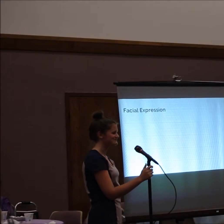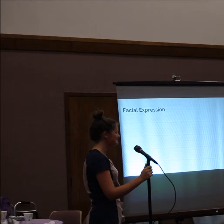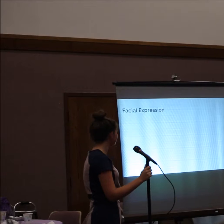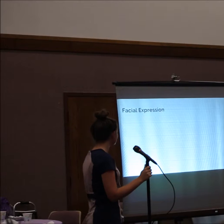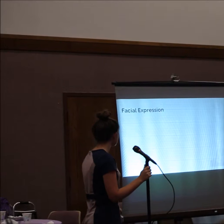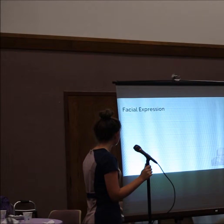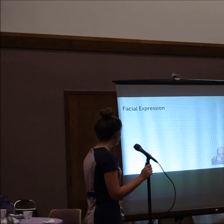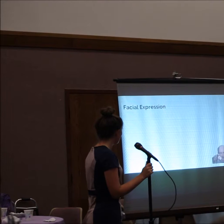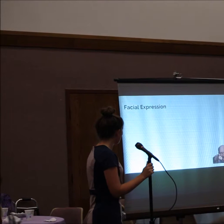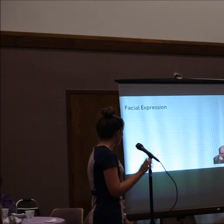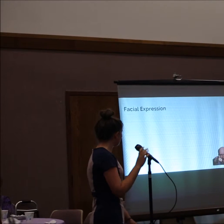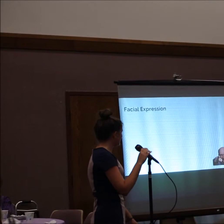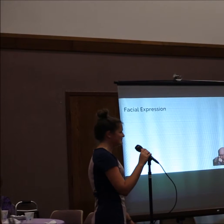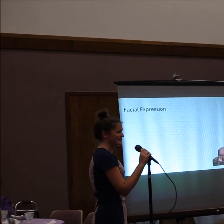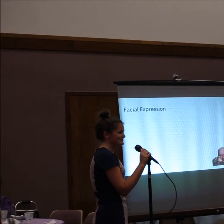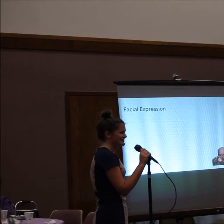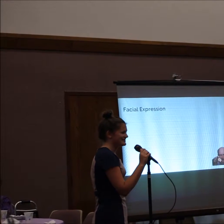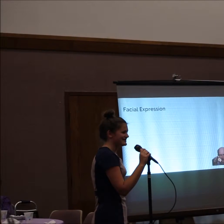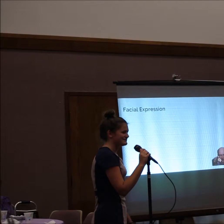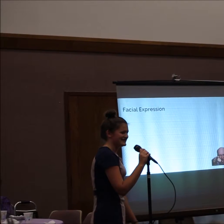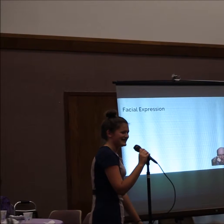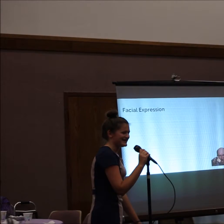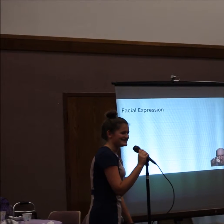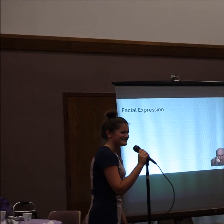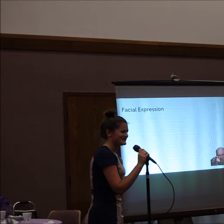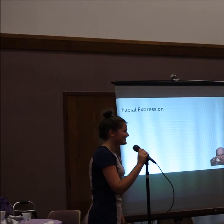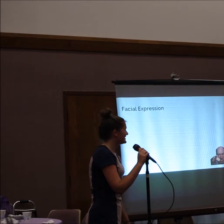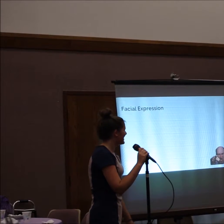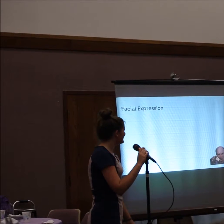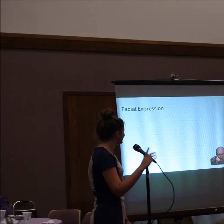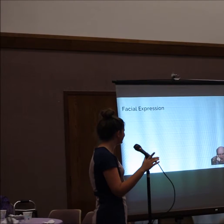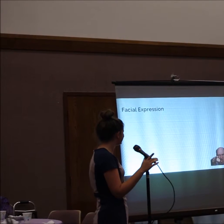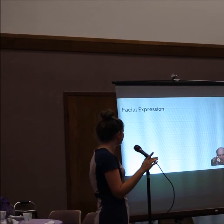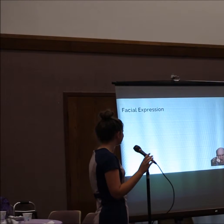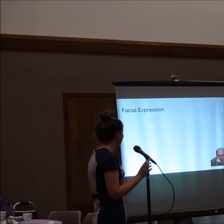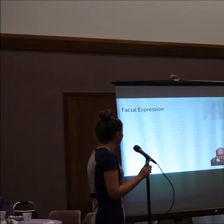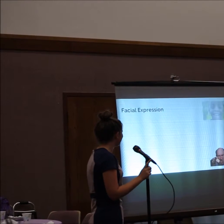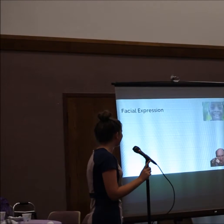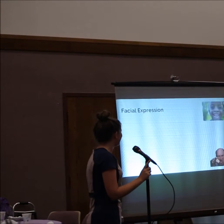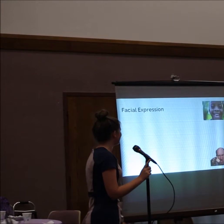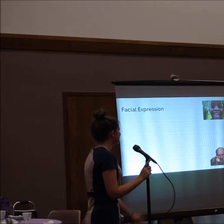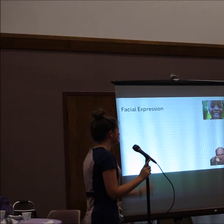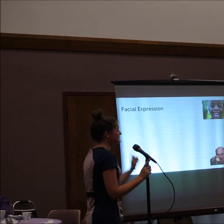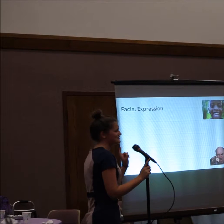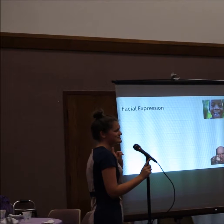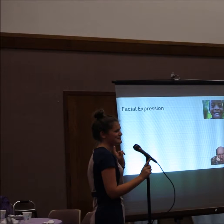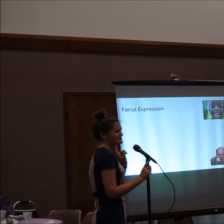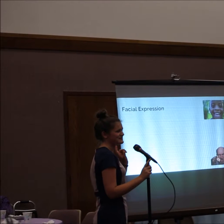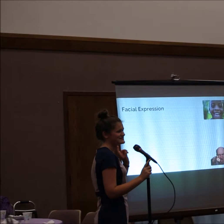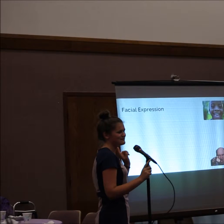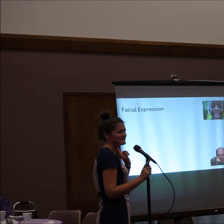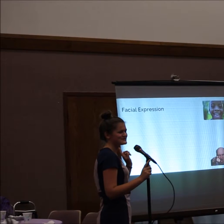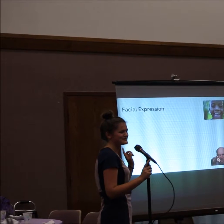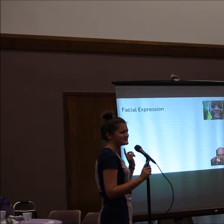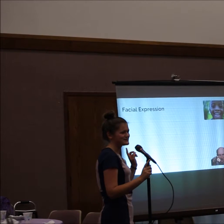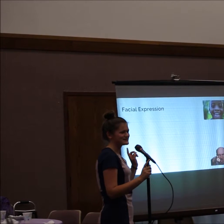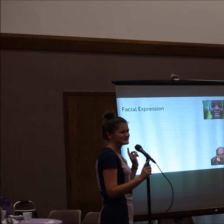I bet you can think what that guy is feeling right now. And this is the cutest picture I saw when I was looking for pictures.